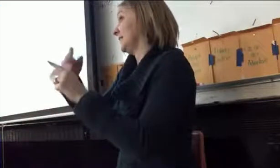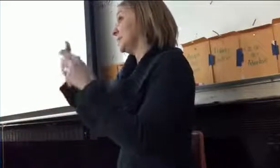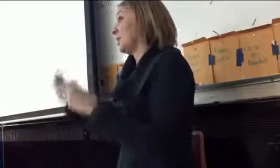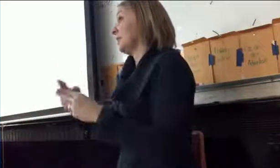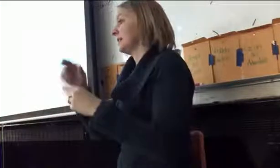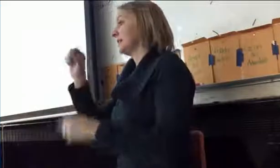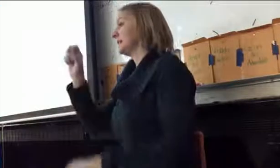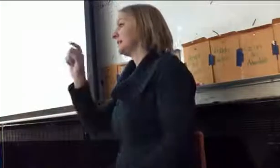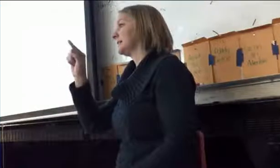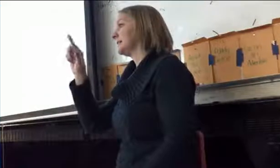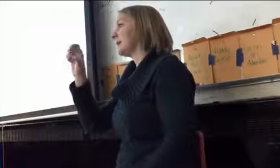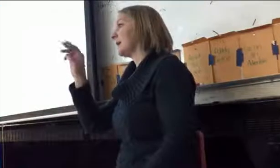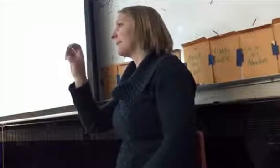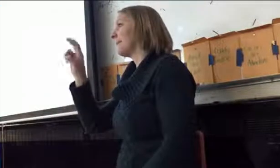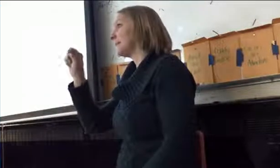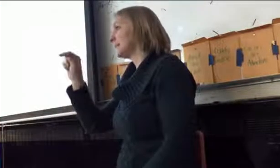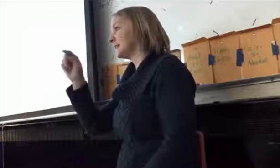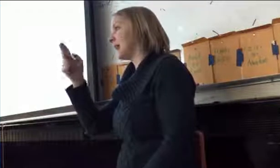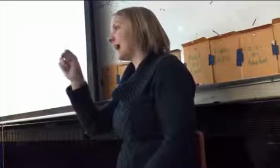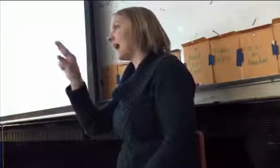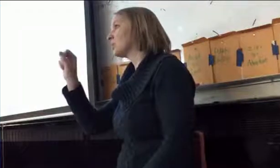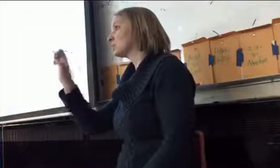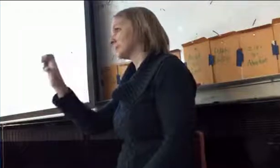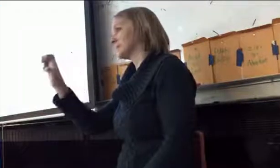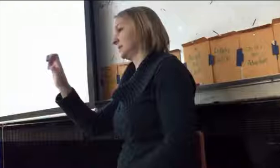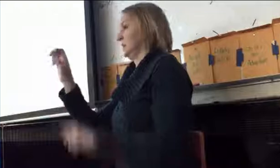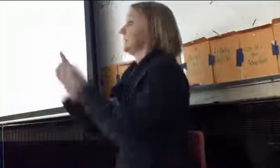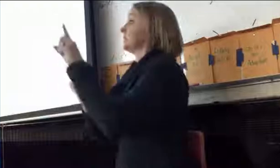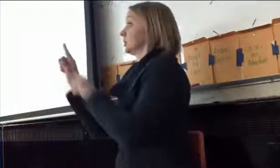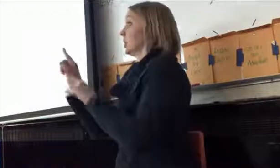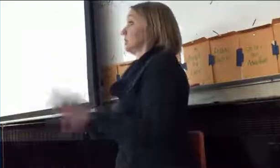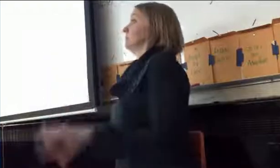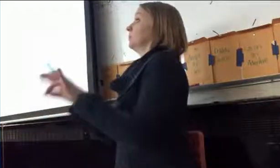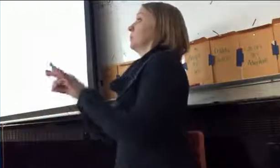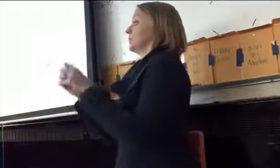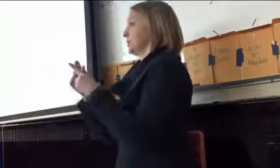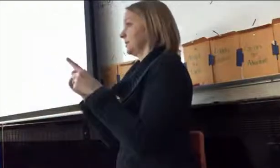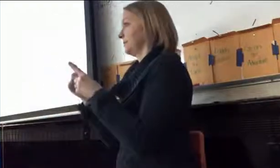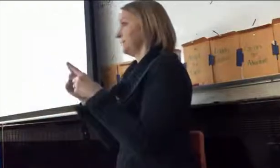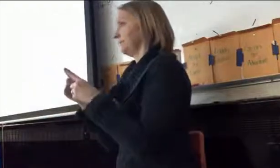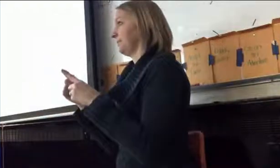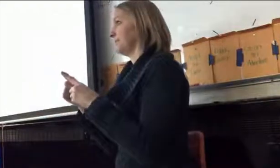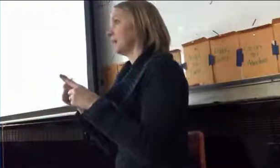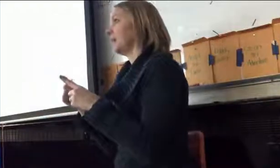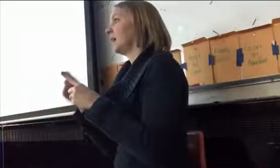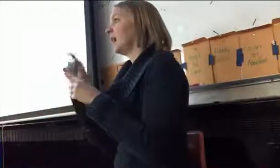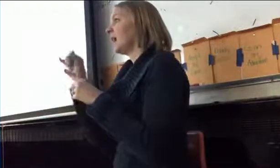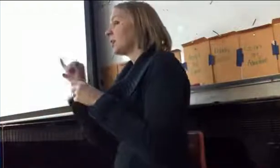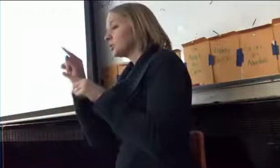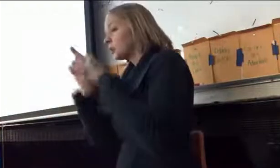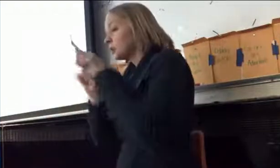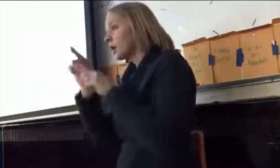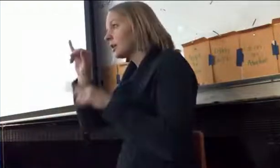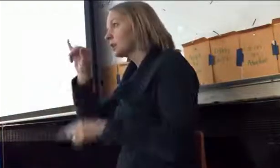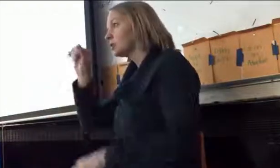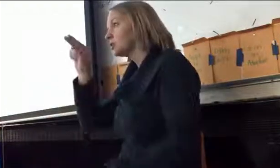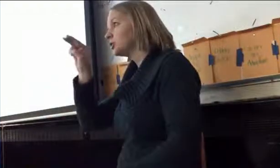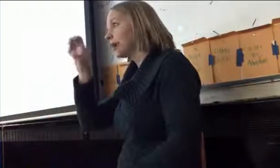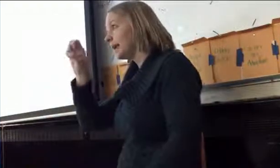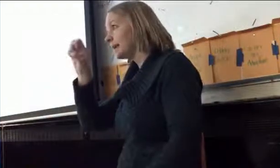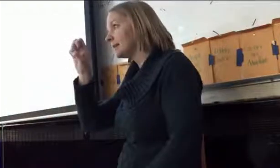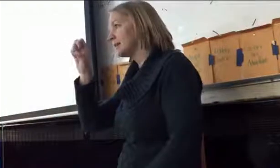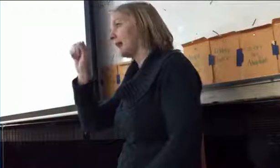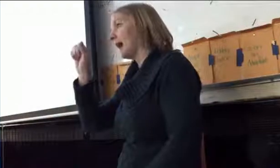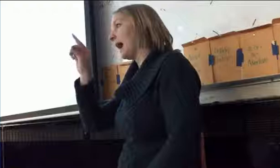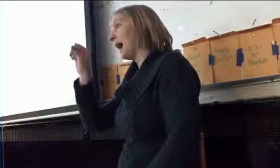settlement house. And this is a star term. And in particular, you need to star the word Jane Addams.